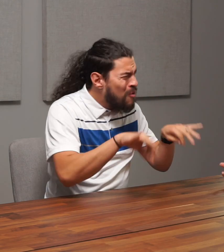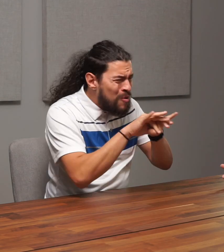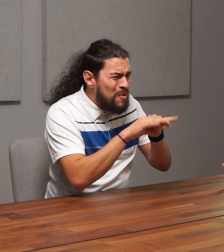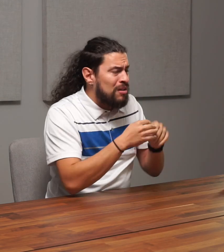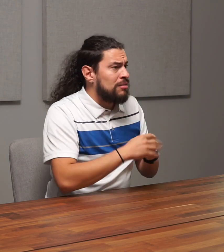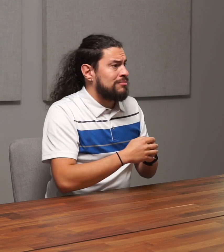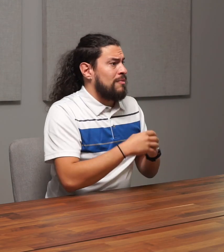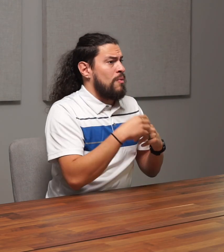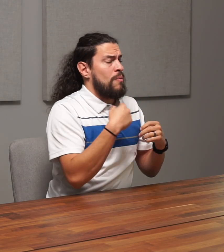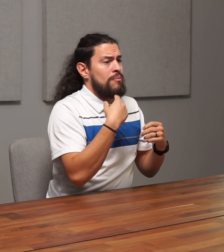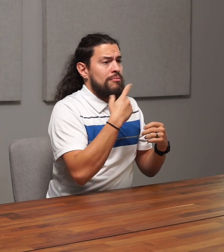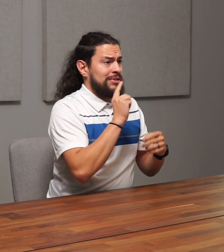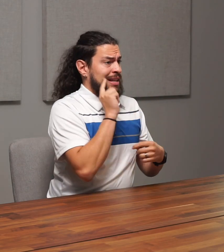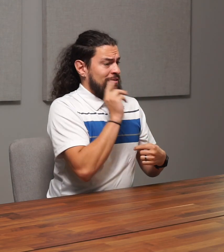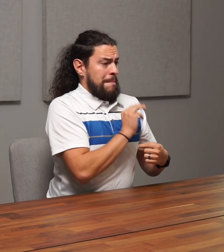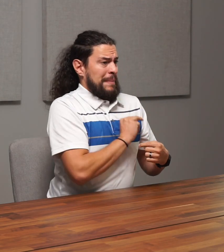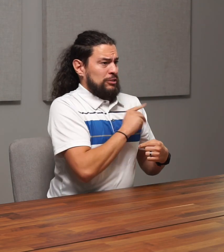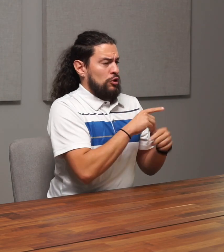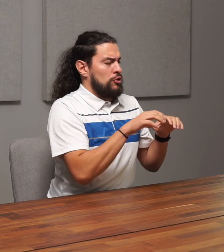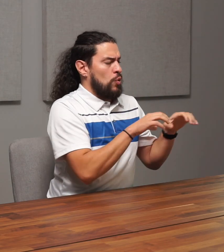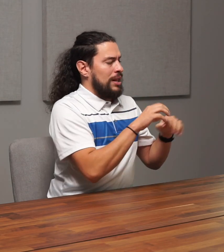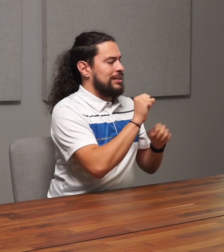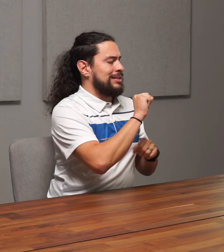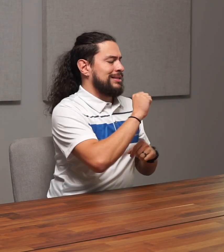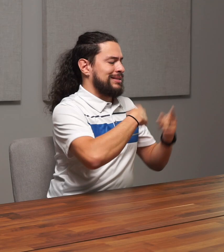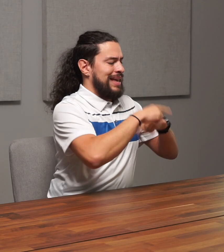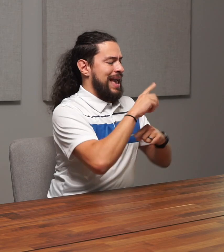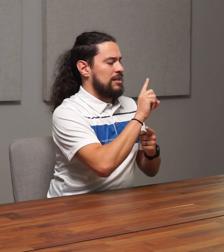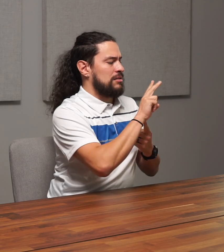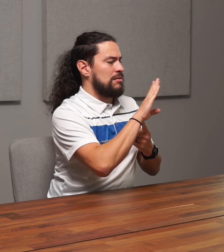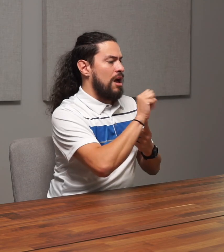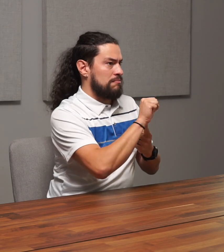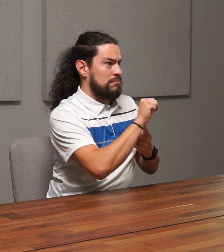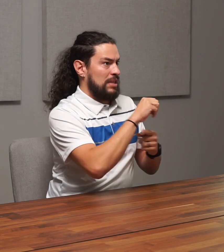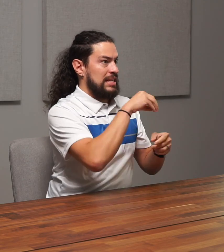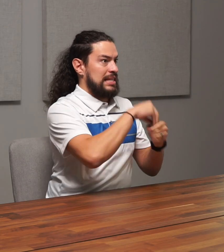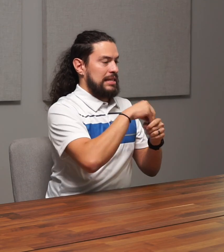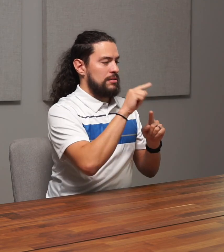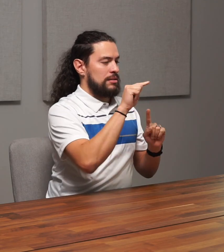movies for the bible for anything and deaf missions